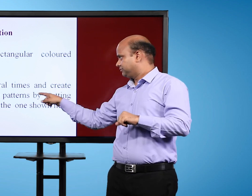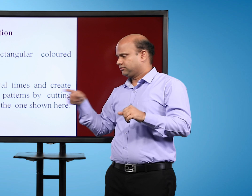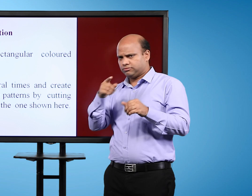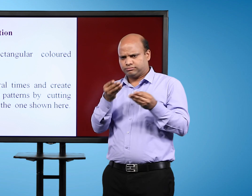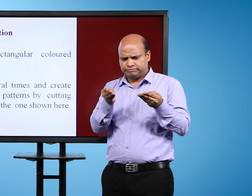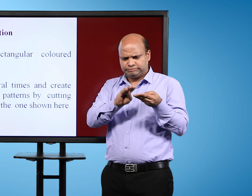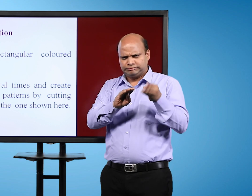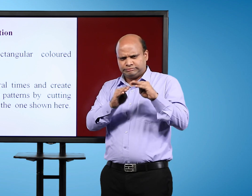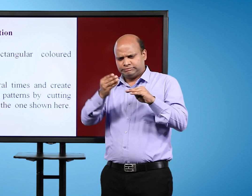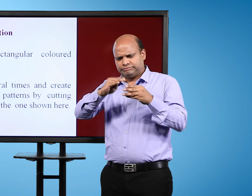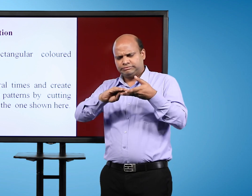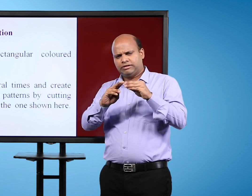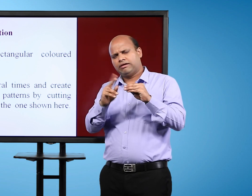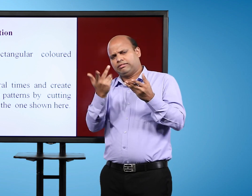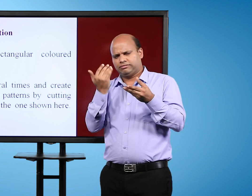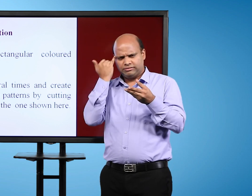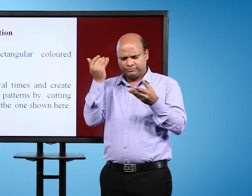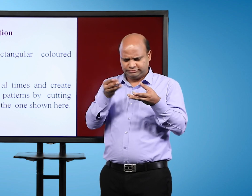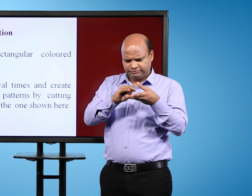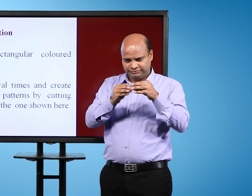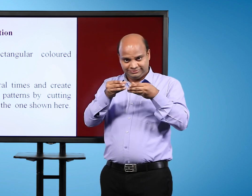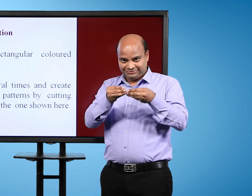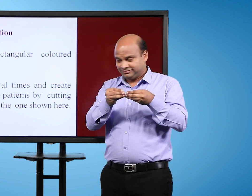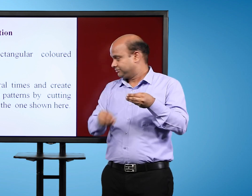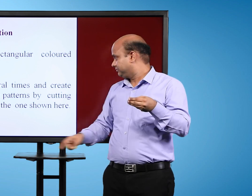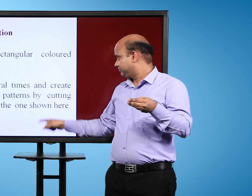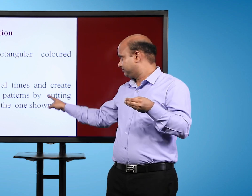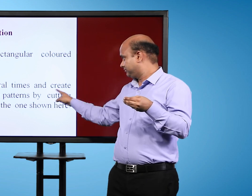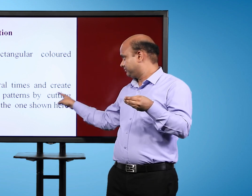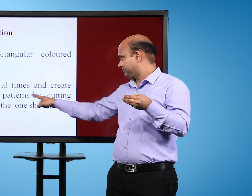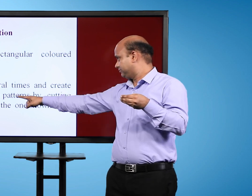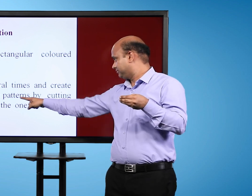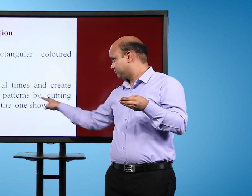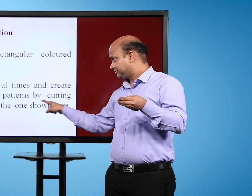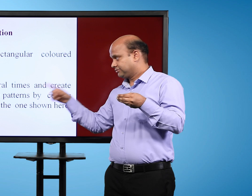Fold it several times and create some intricate patterns by cutting the paper